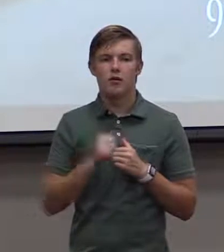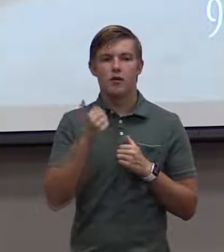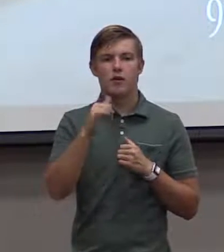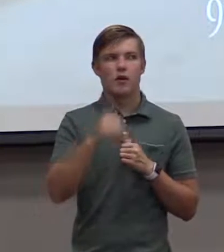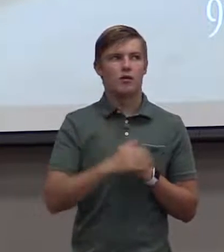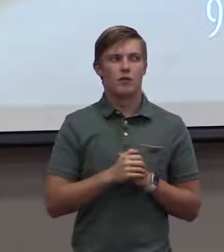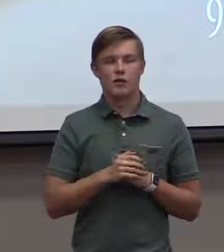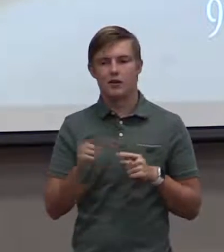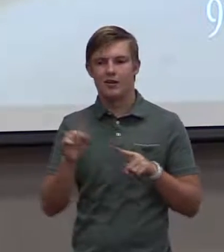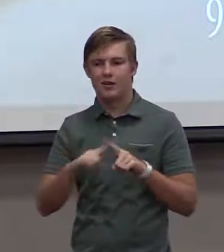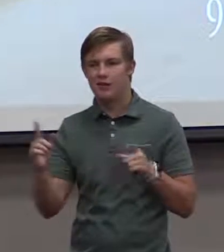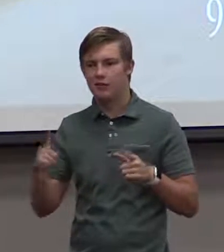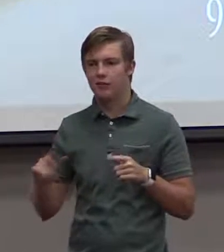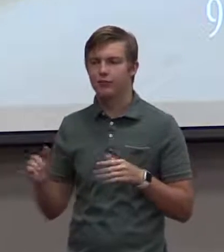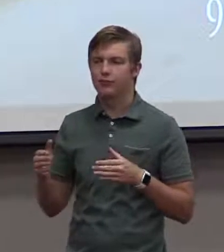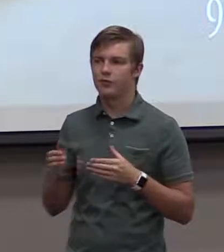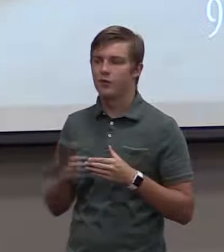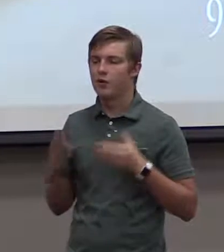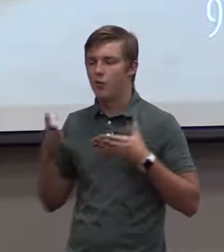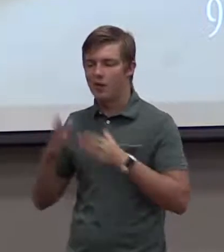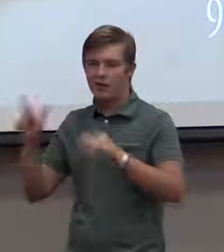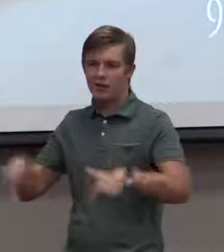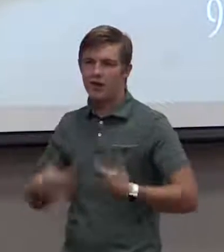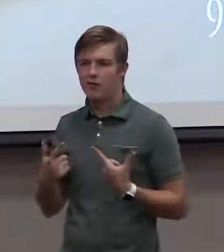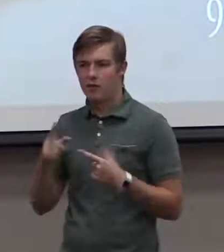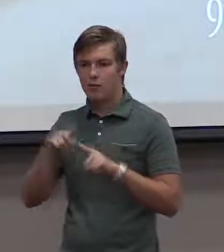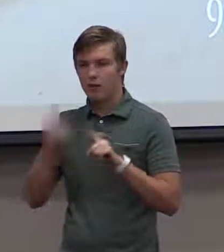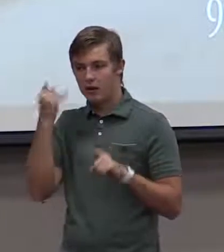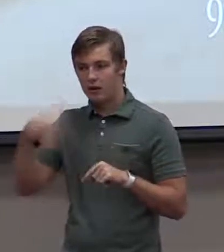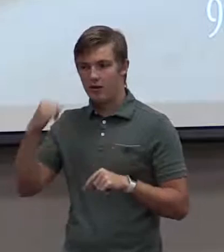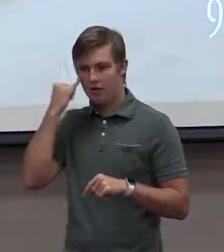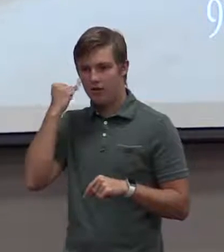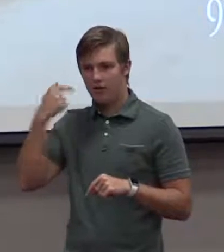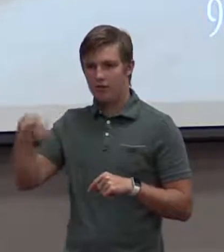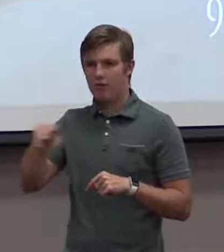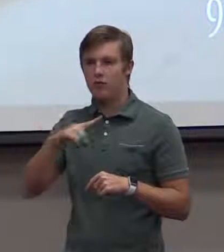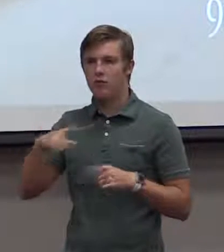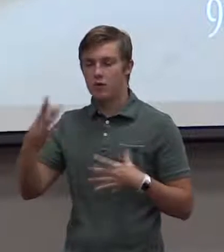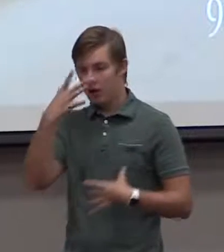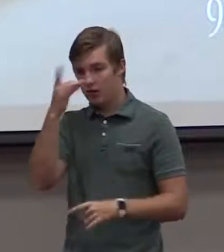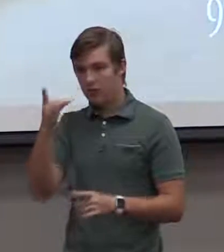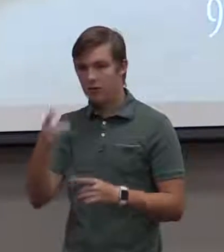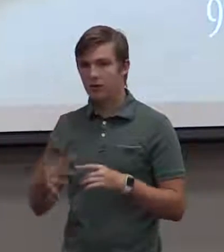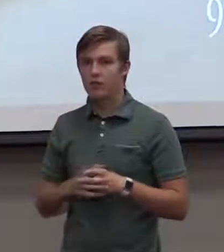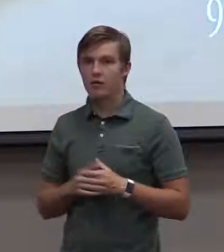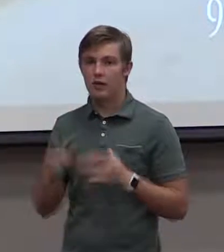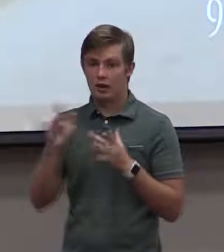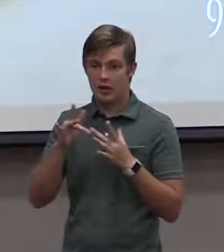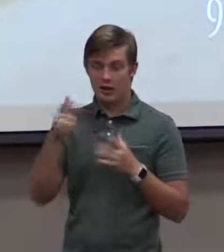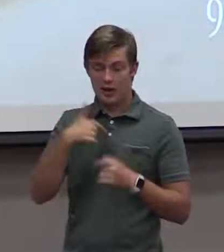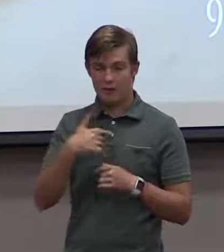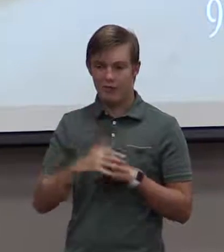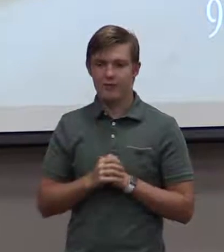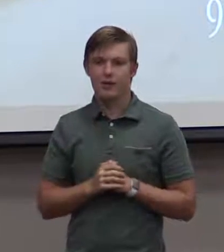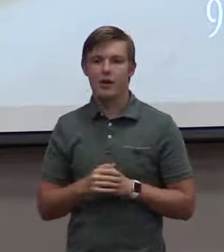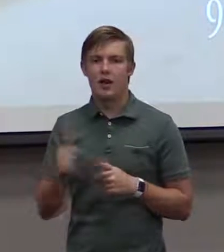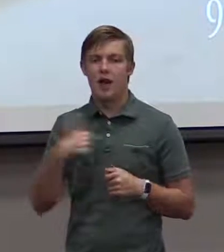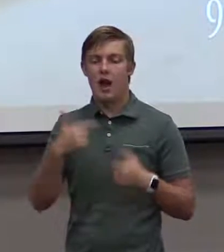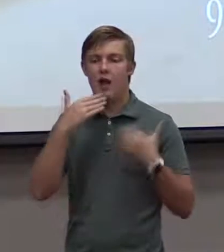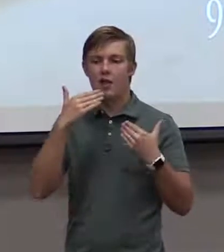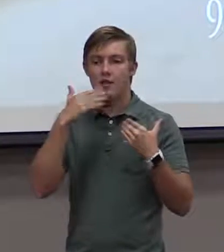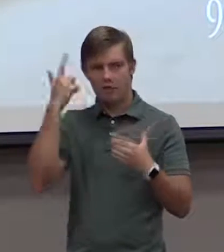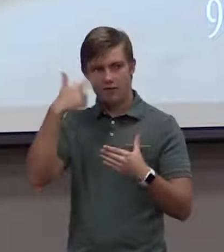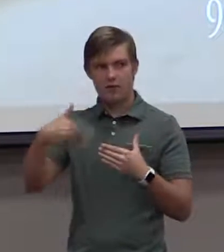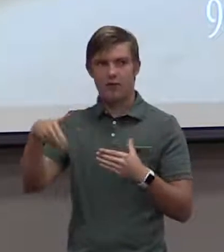life. But if it's something you're interested in, please contact me and pray about it. And I'm so thankful for how God uses